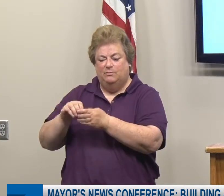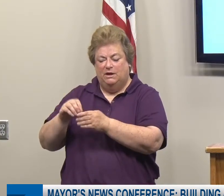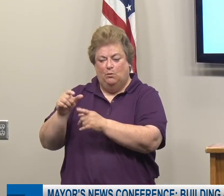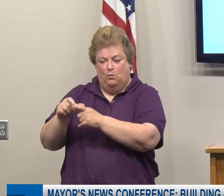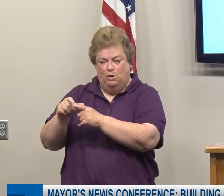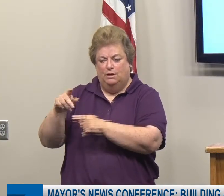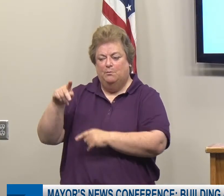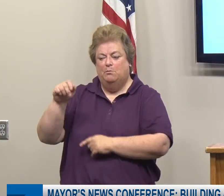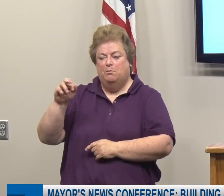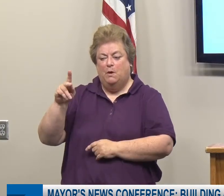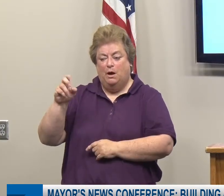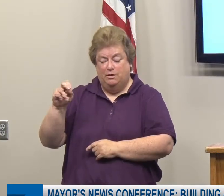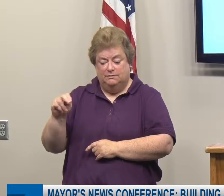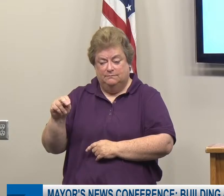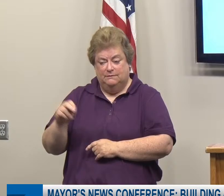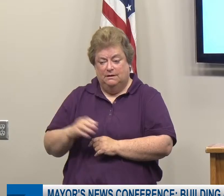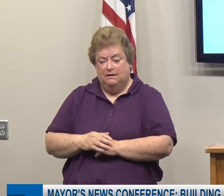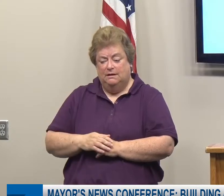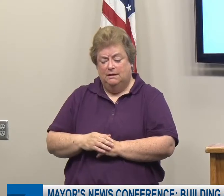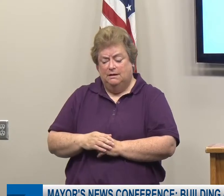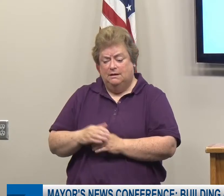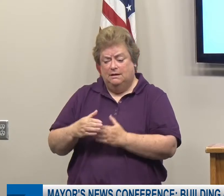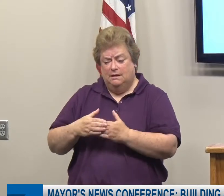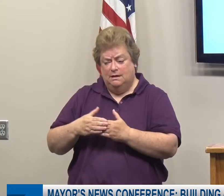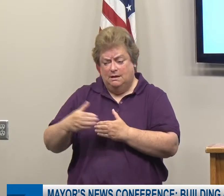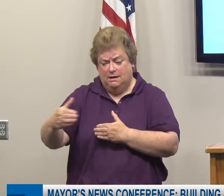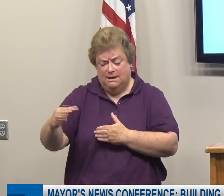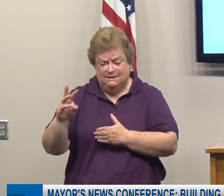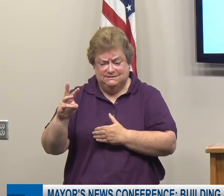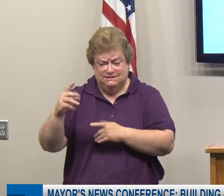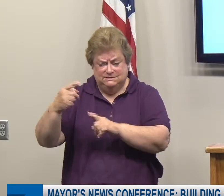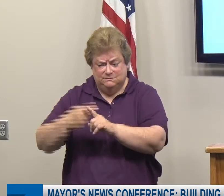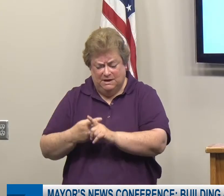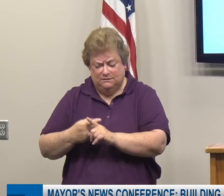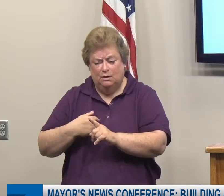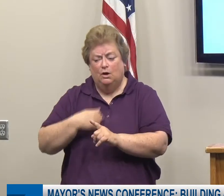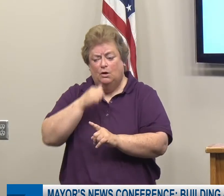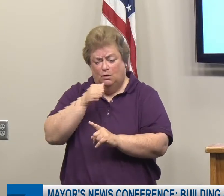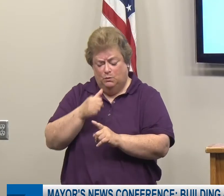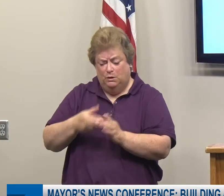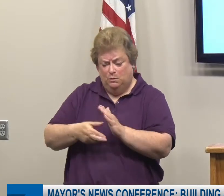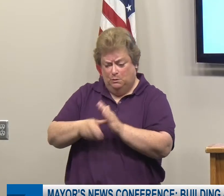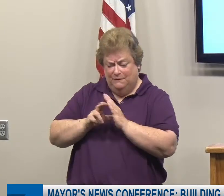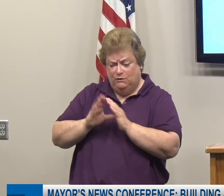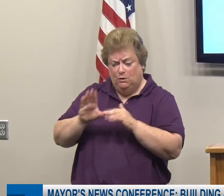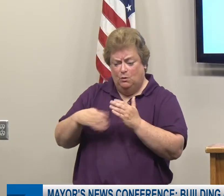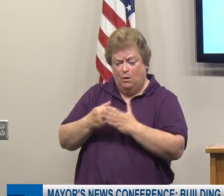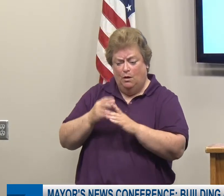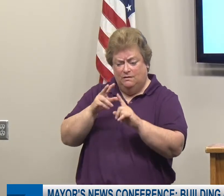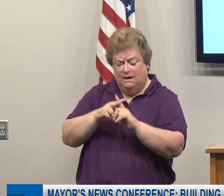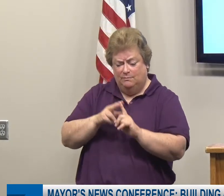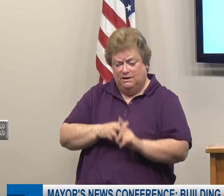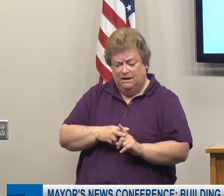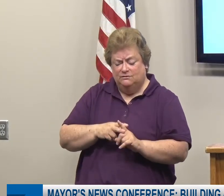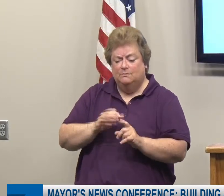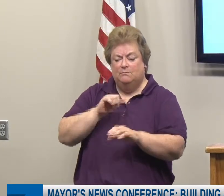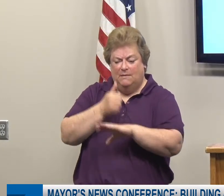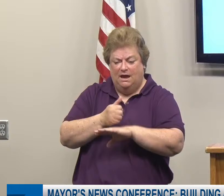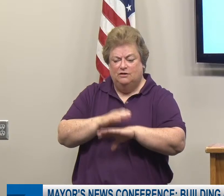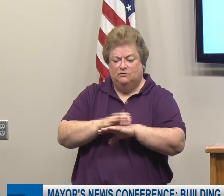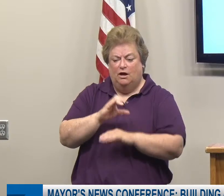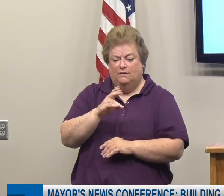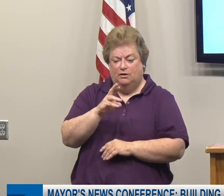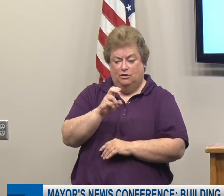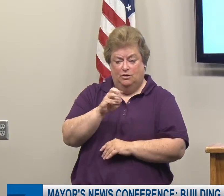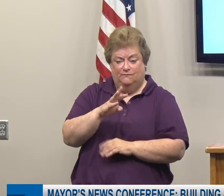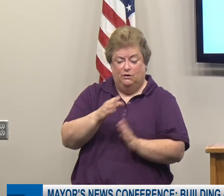pardon. After 6 months from today have passed, we will review pardon applications based on curfew violations.